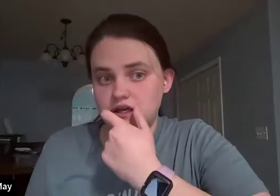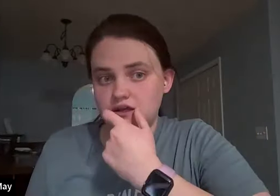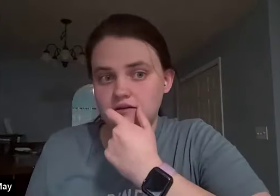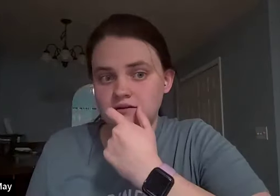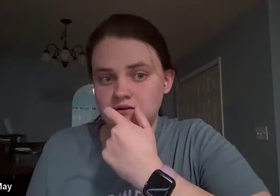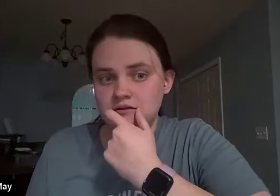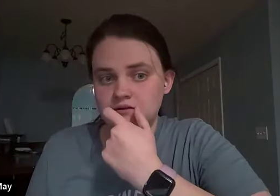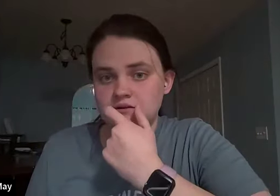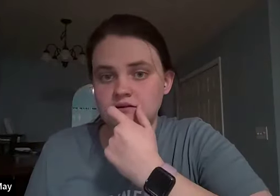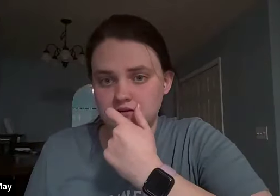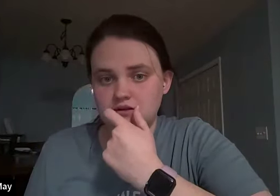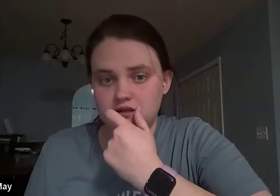Cookie.